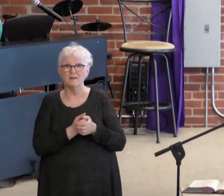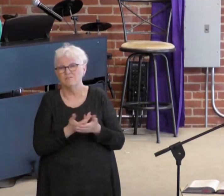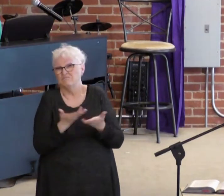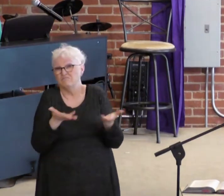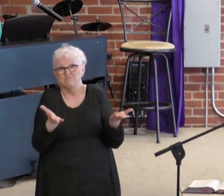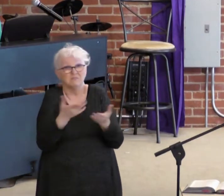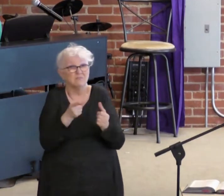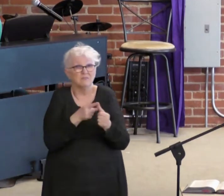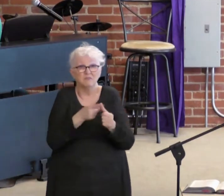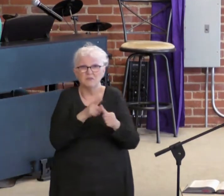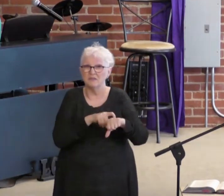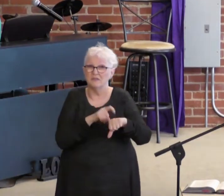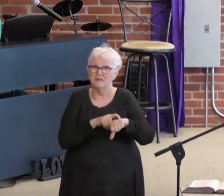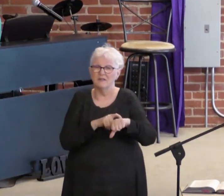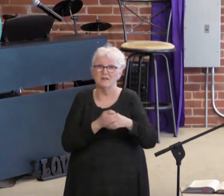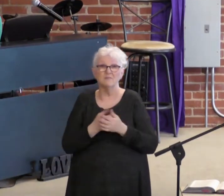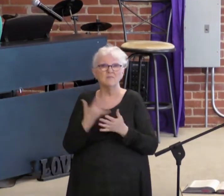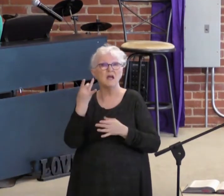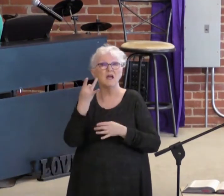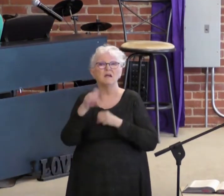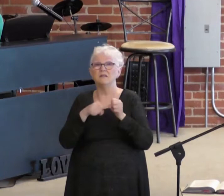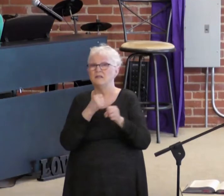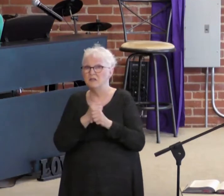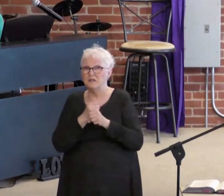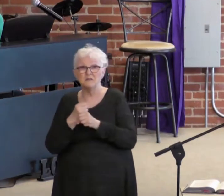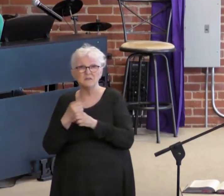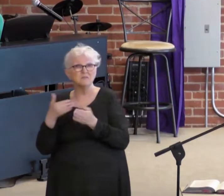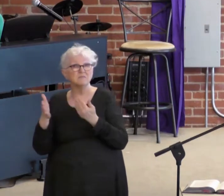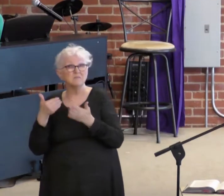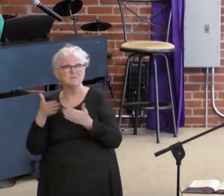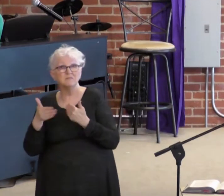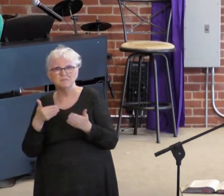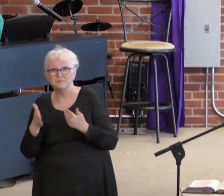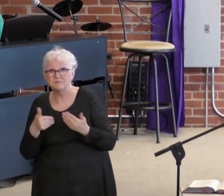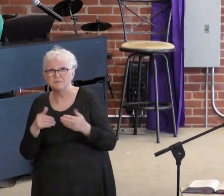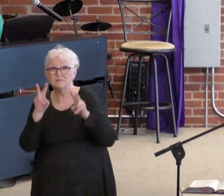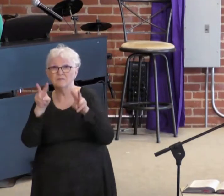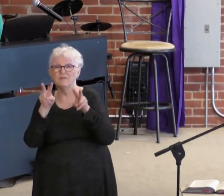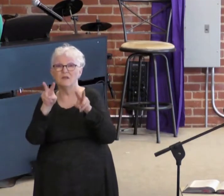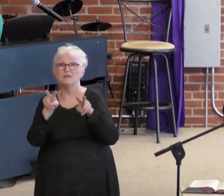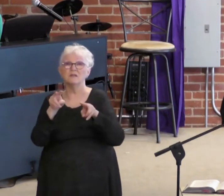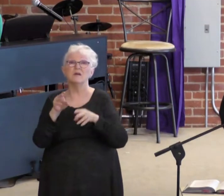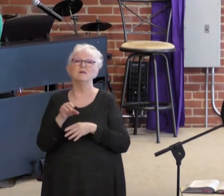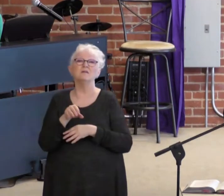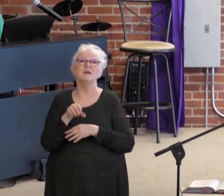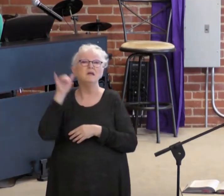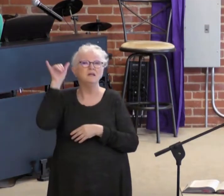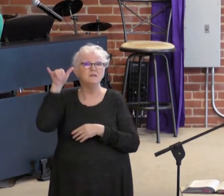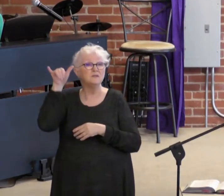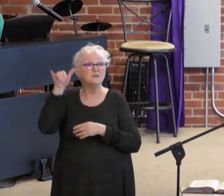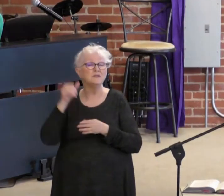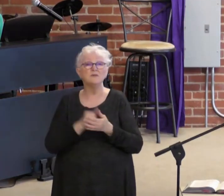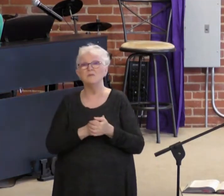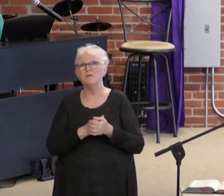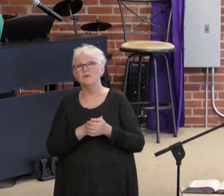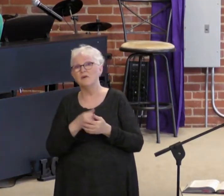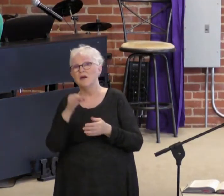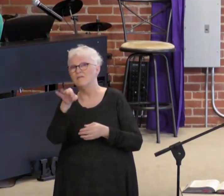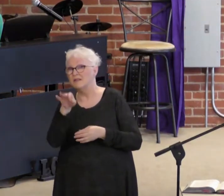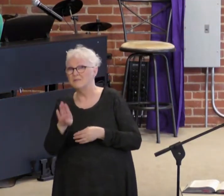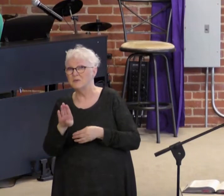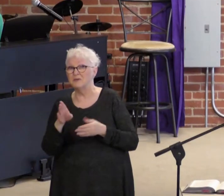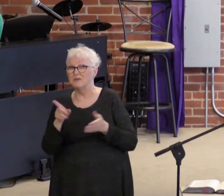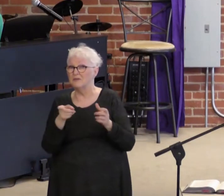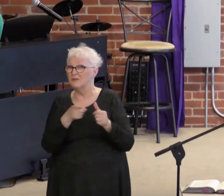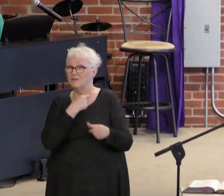first time or whether you're here for 8 years or whether you're tuning in on YouTube or Facebook for the very first time,